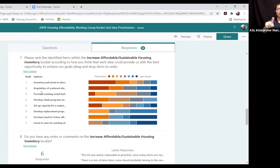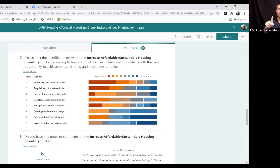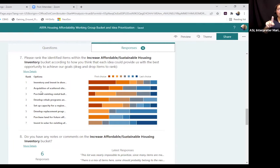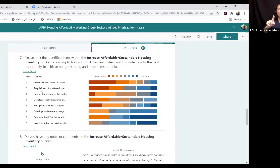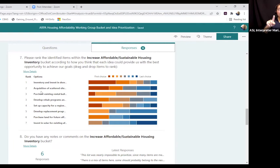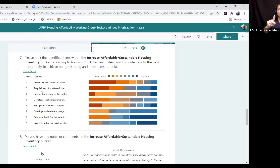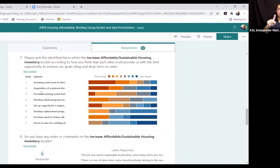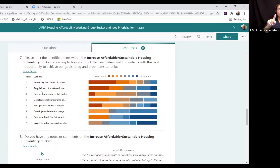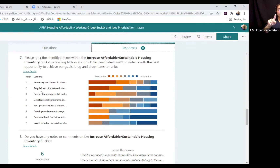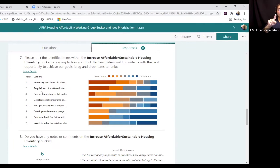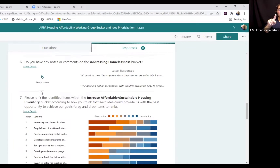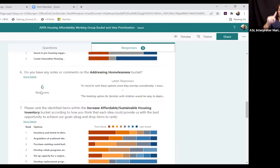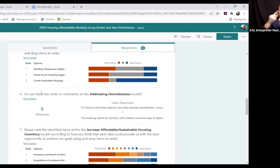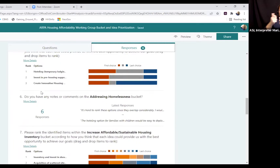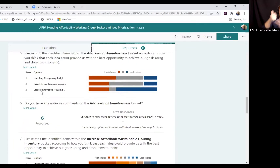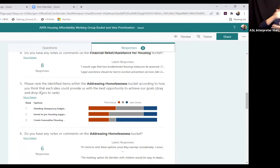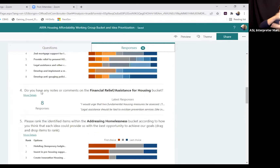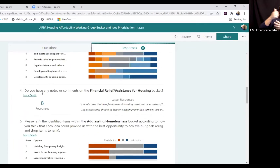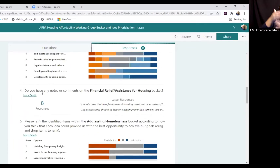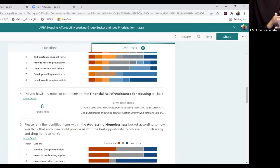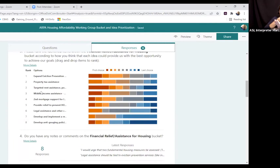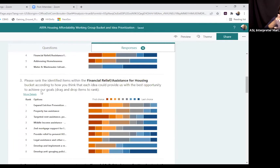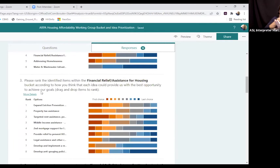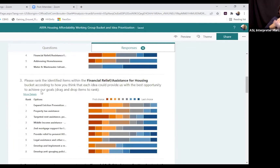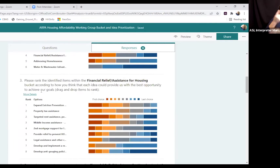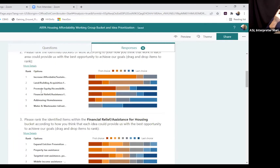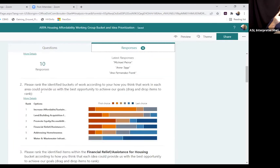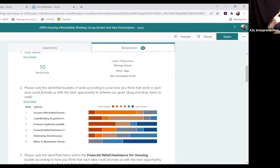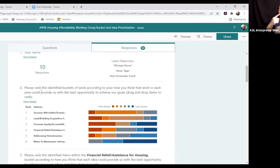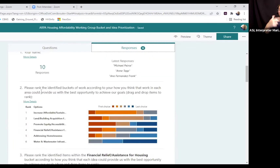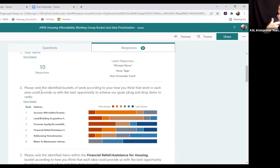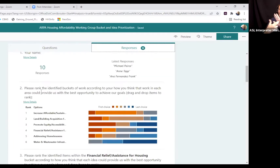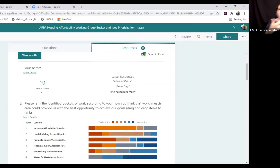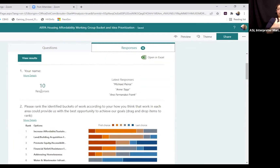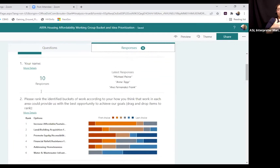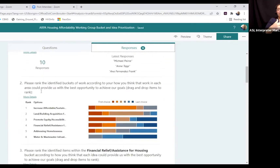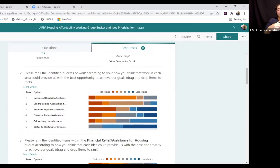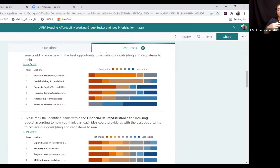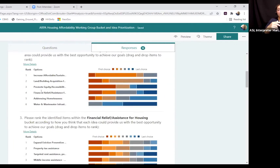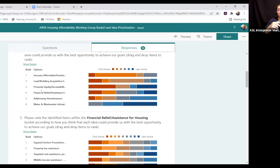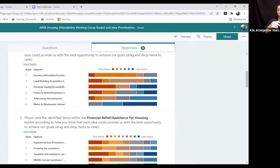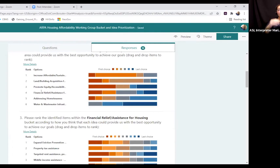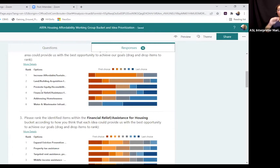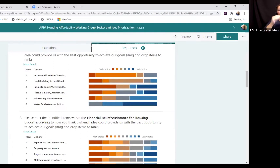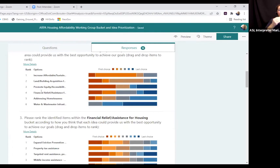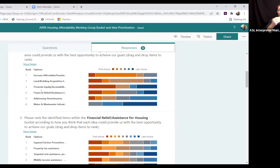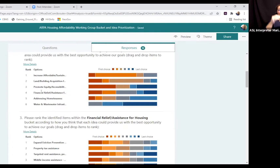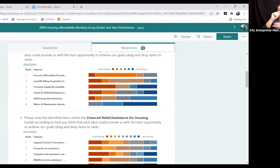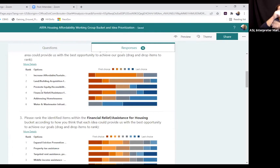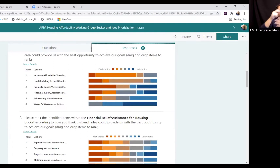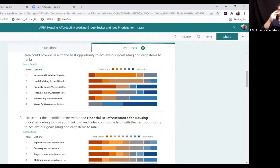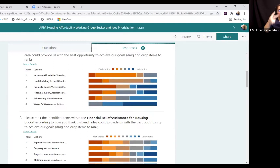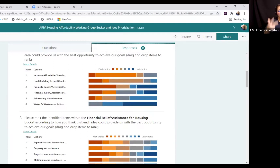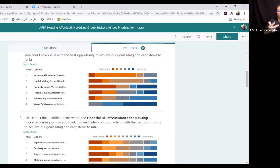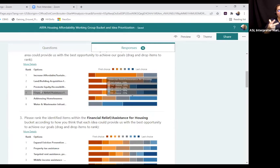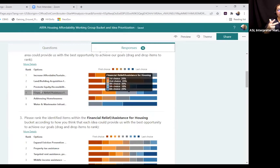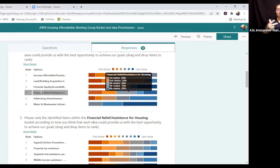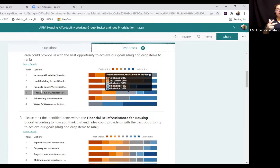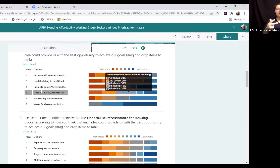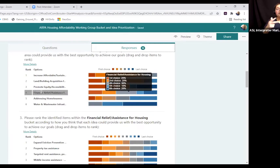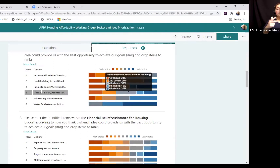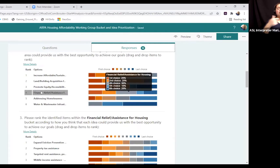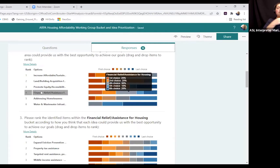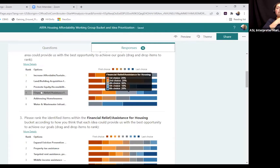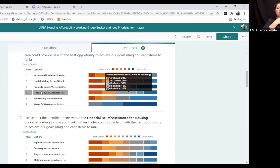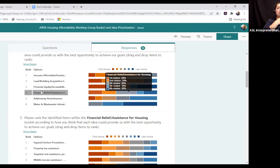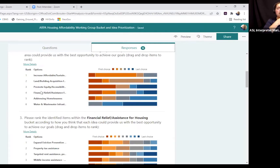Moving up to the prior one, and this also reflects a number of the rankings. I was just curious